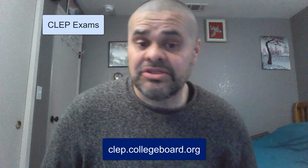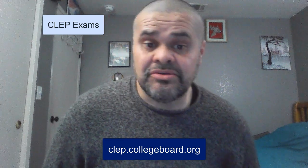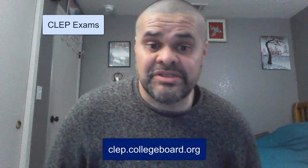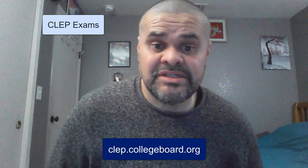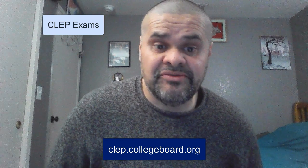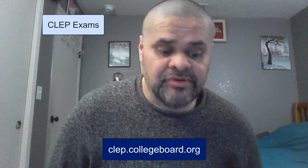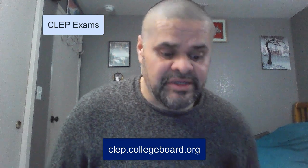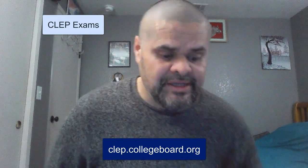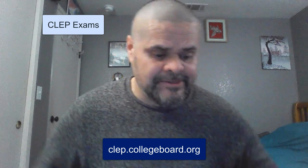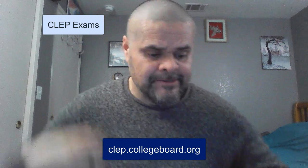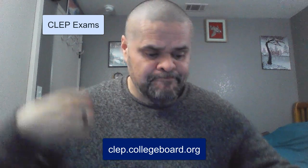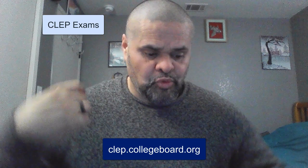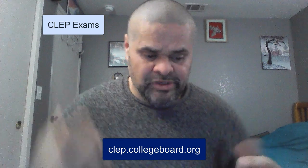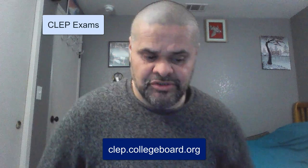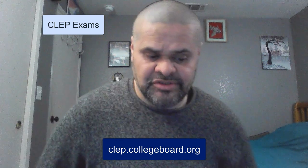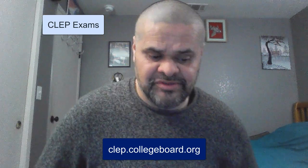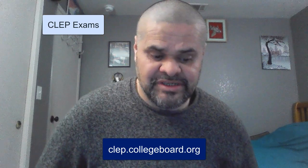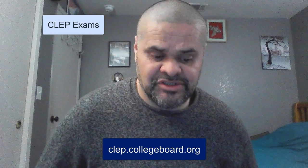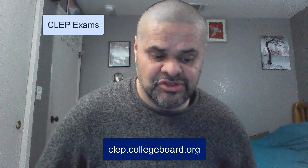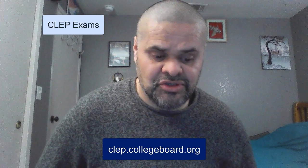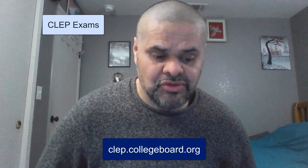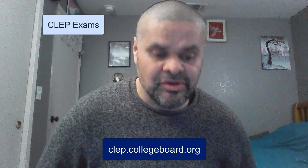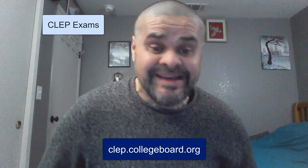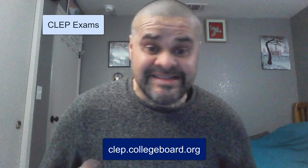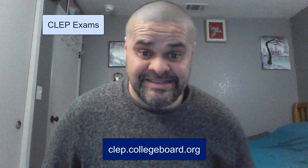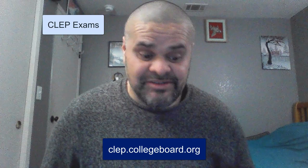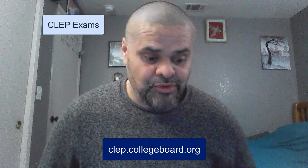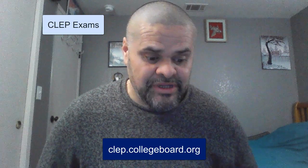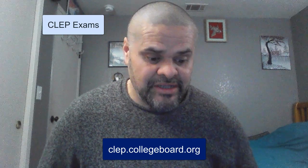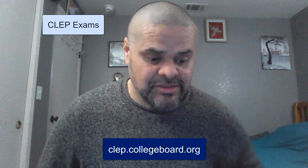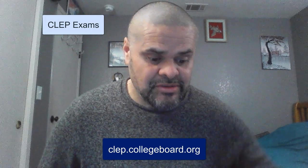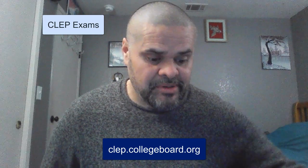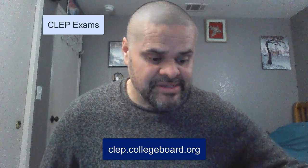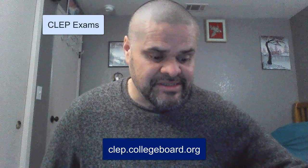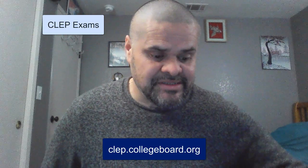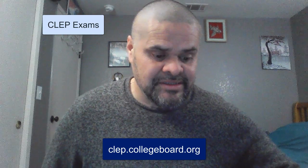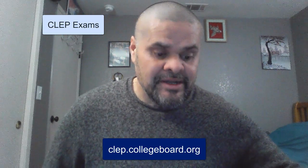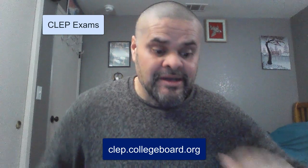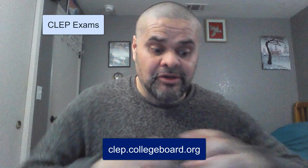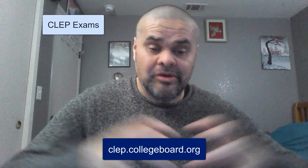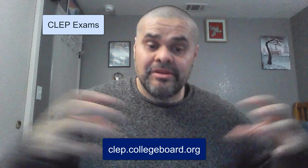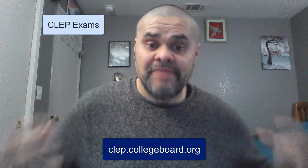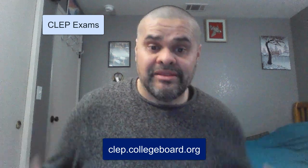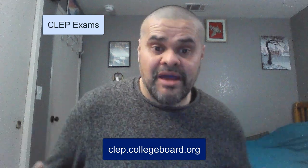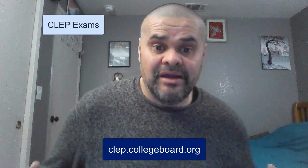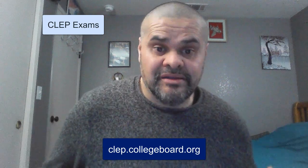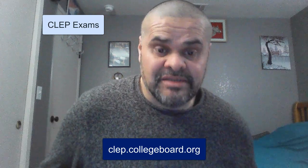to 1648, Western Civilization 2, 1648 to the present, going to the mathematics